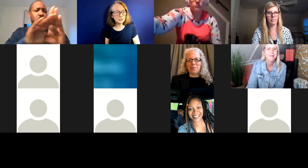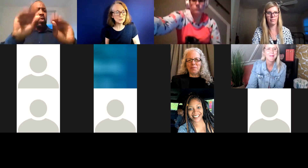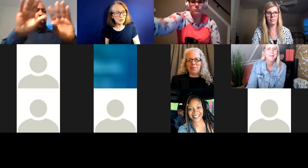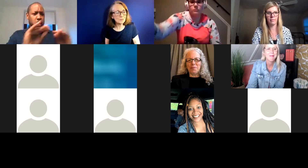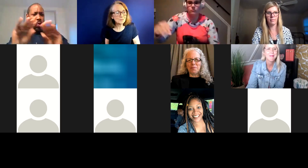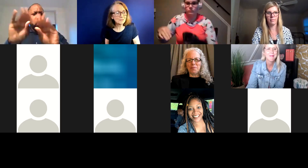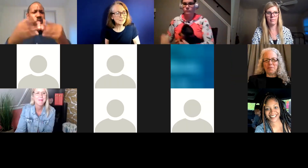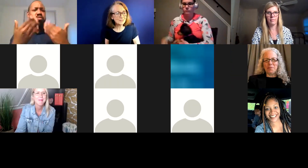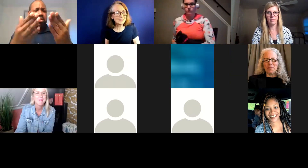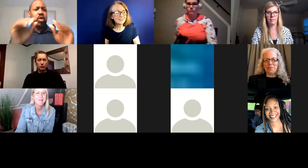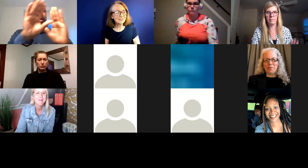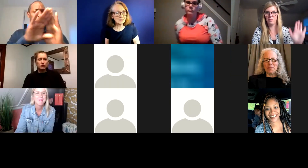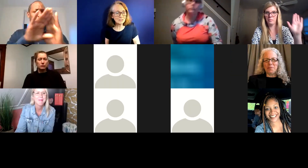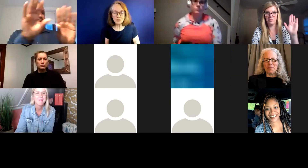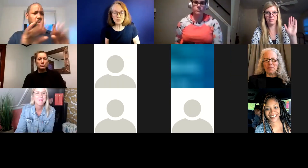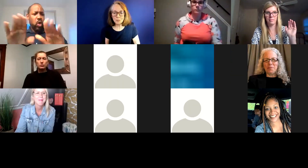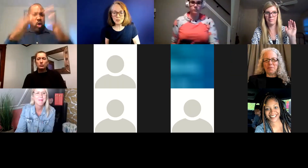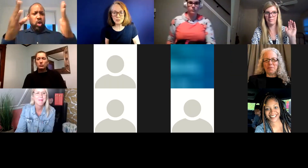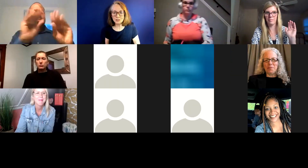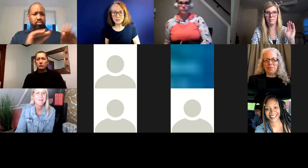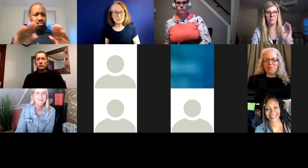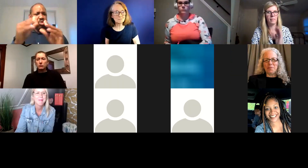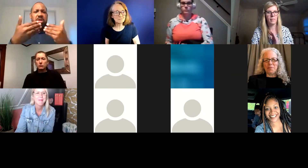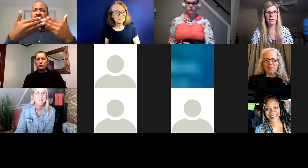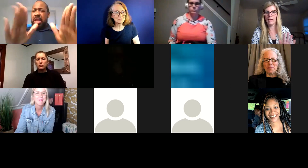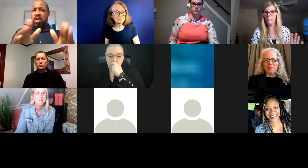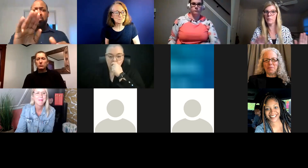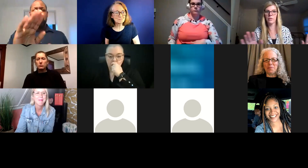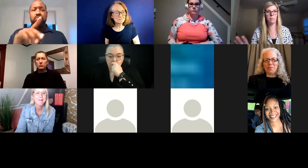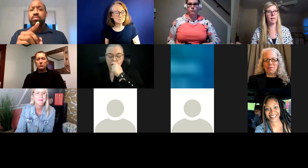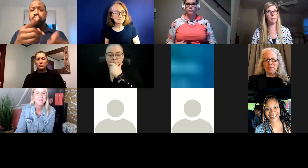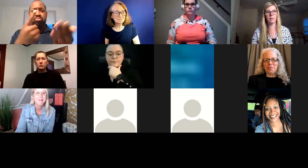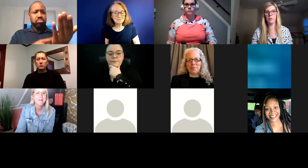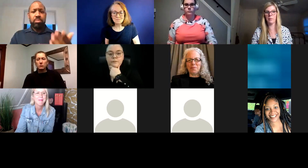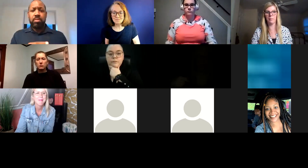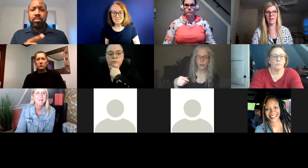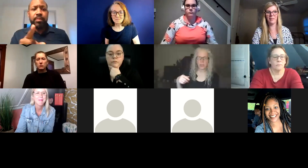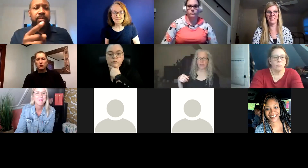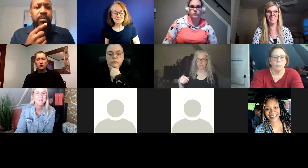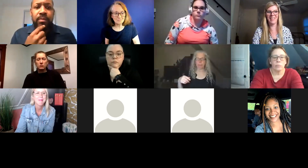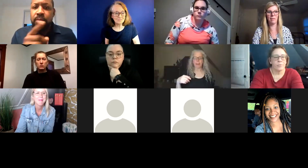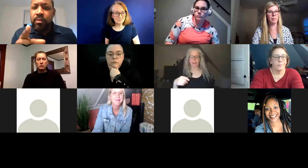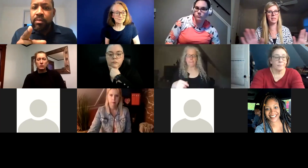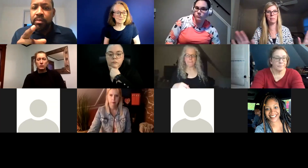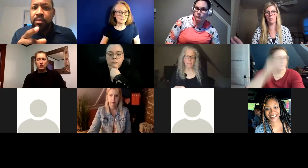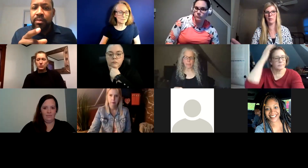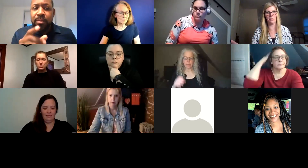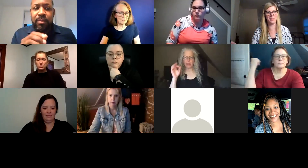all. Feel free to open your pictures. And we can switch interpreters. Everyone should be able to open them